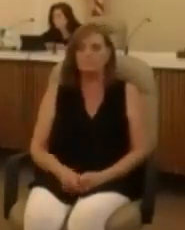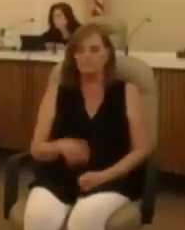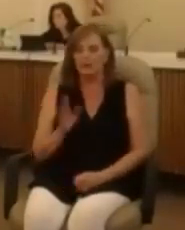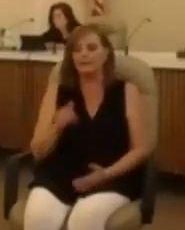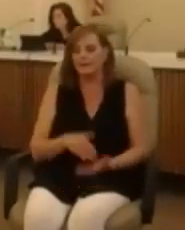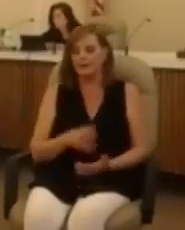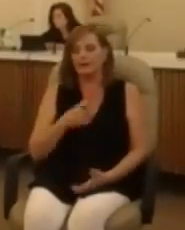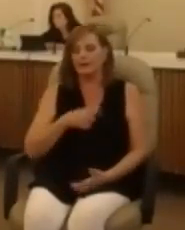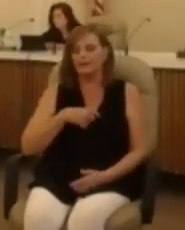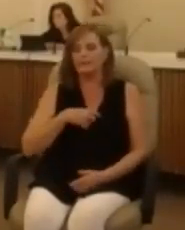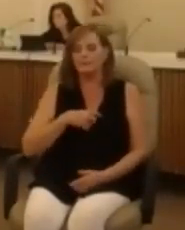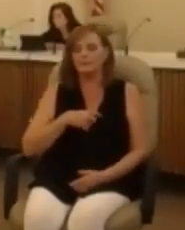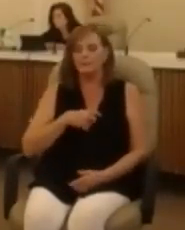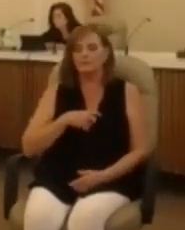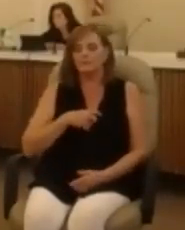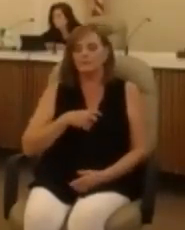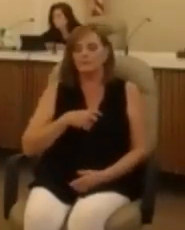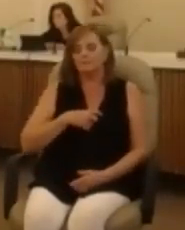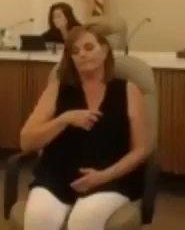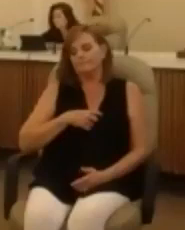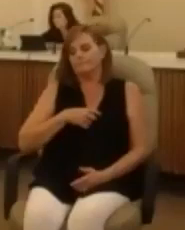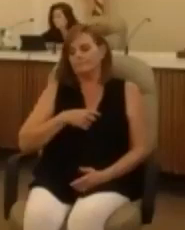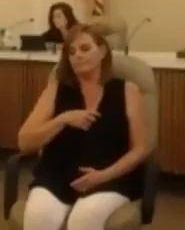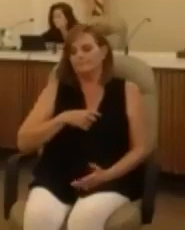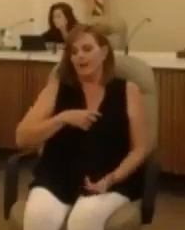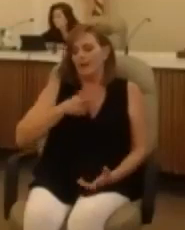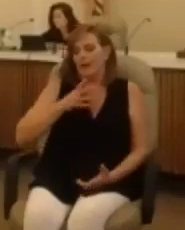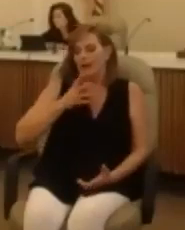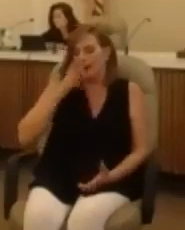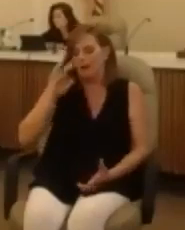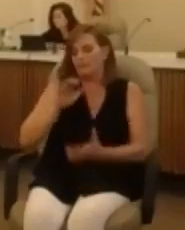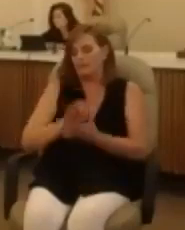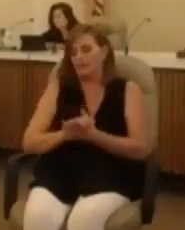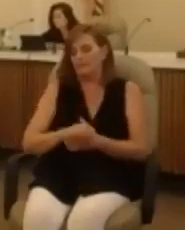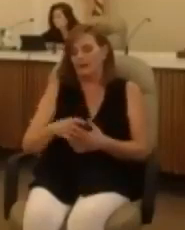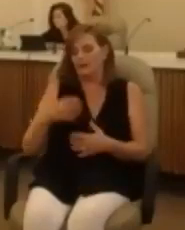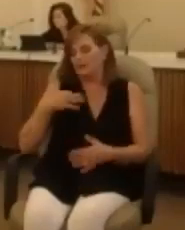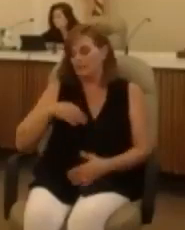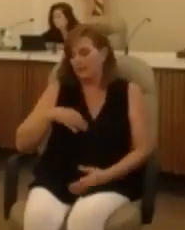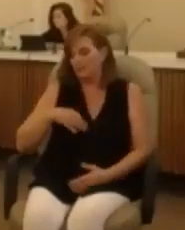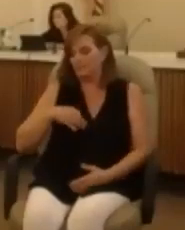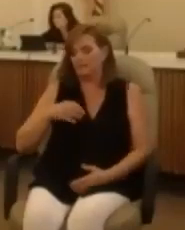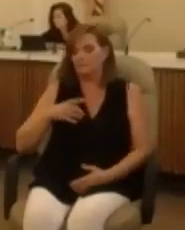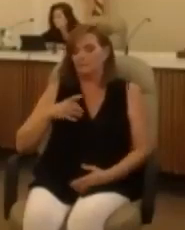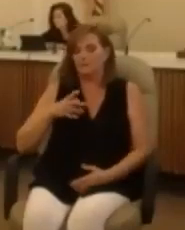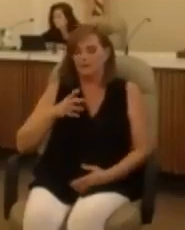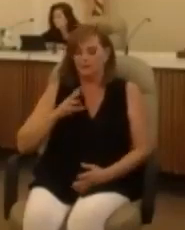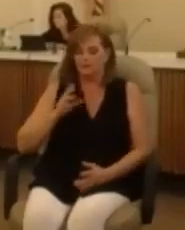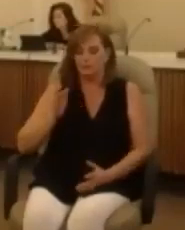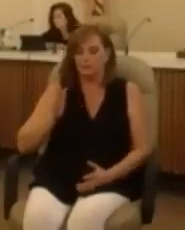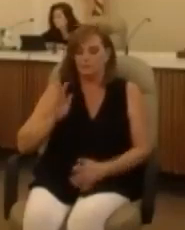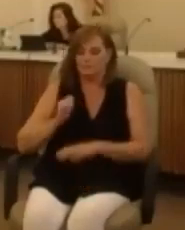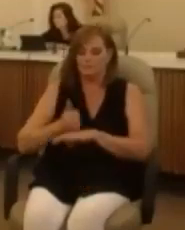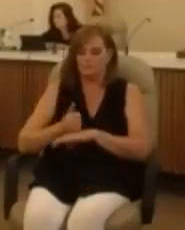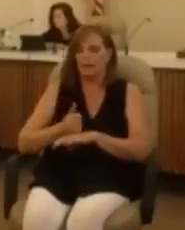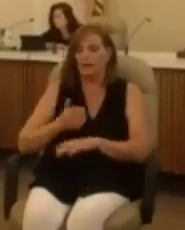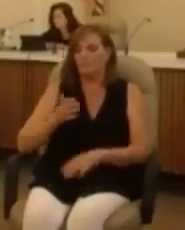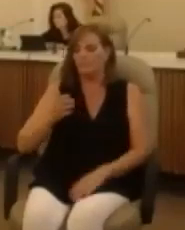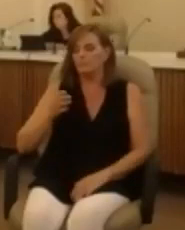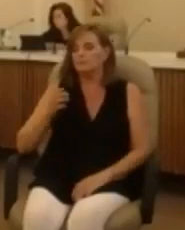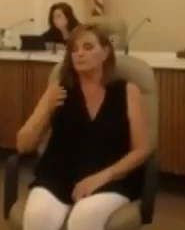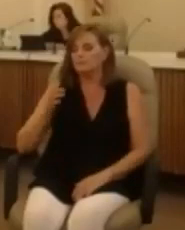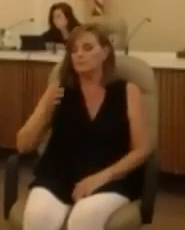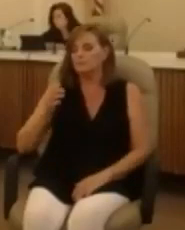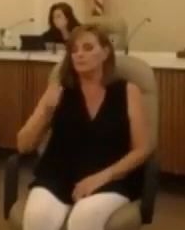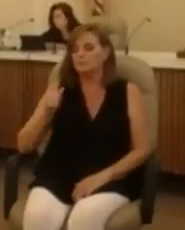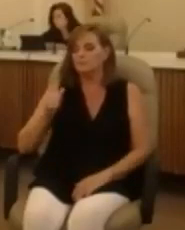a playground of what I'll refer to as the neighborhood size located in the southeast quadrant, since there